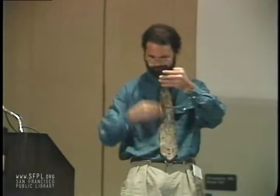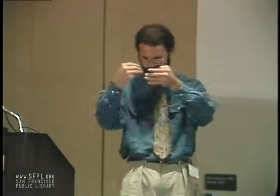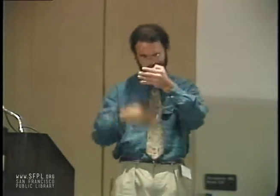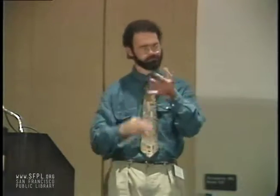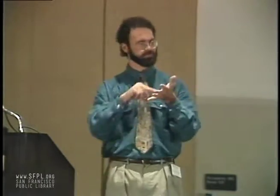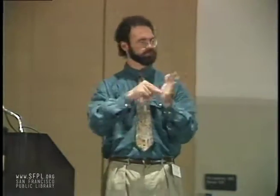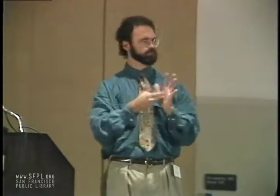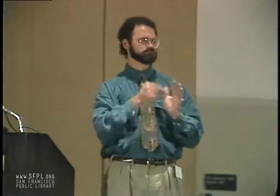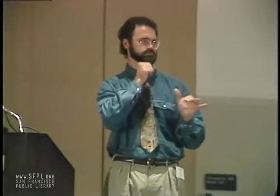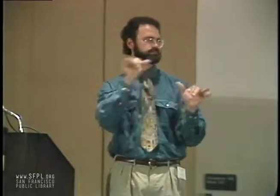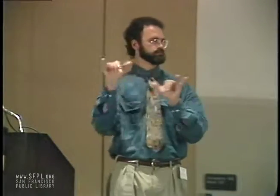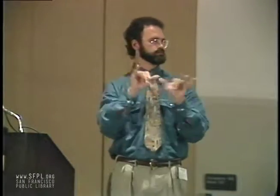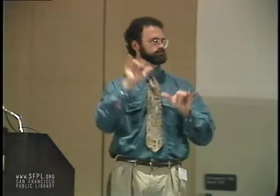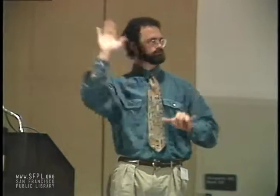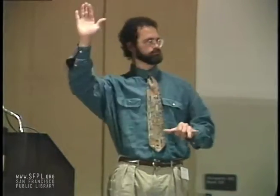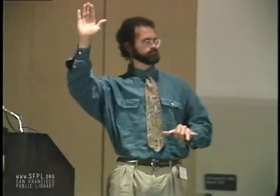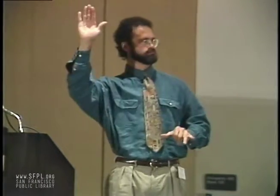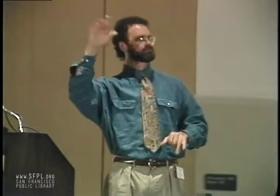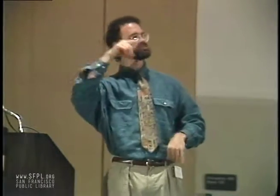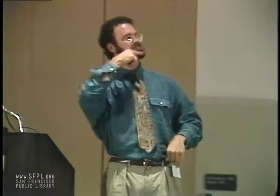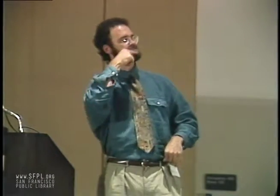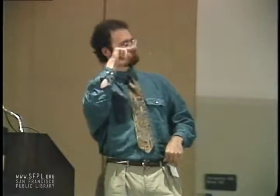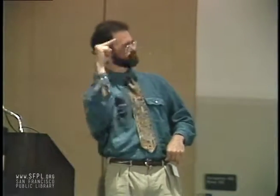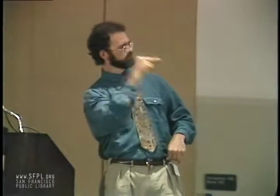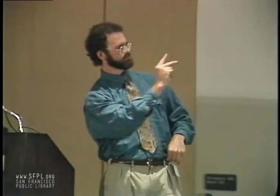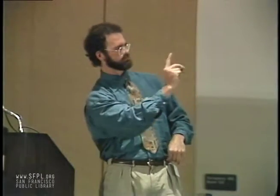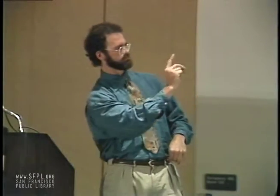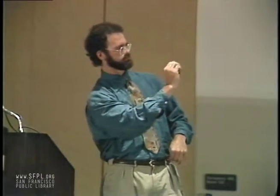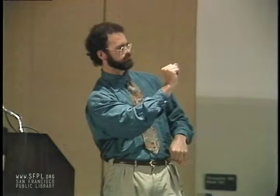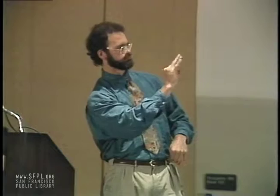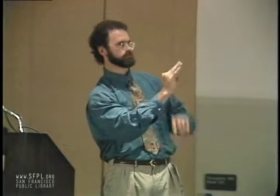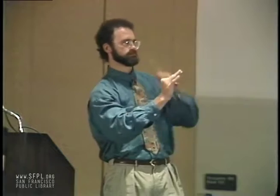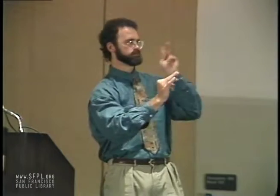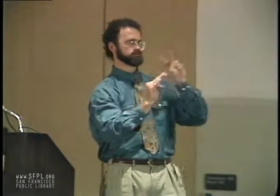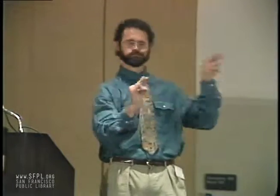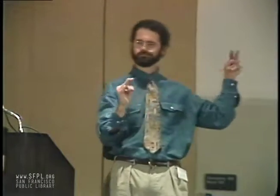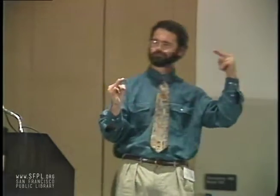shows what it means to the community of deaf ASL users.